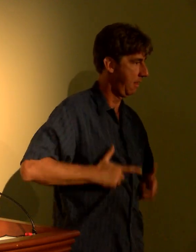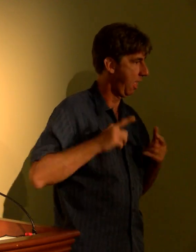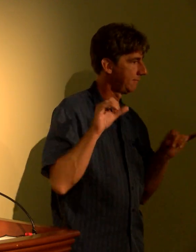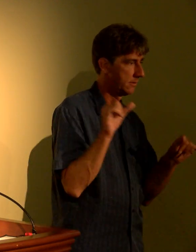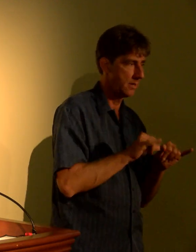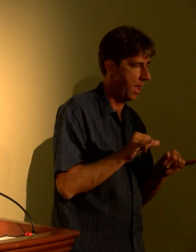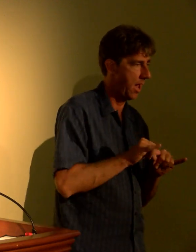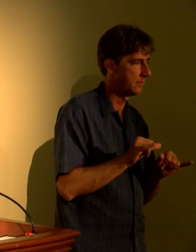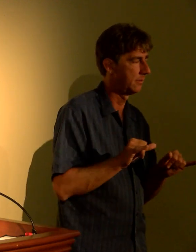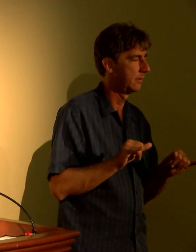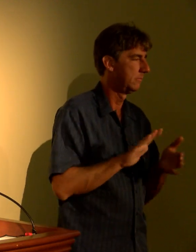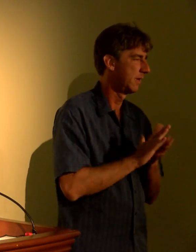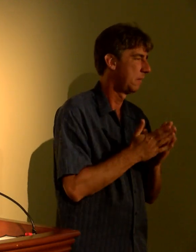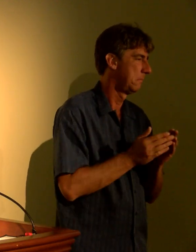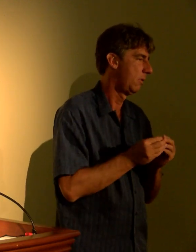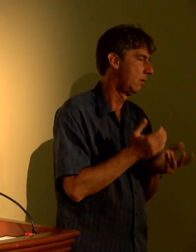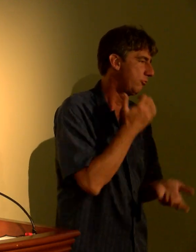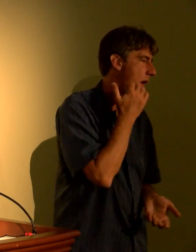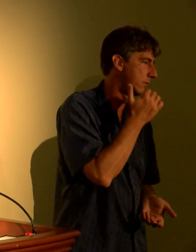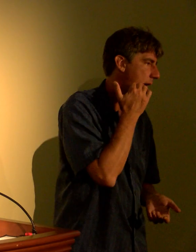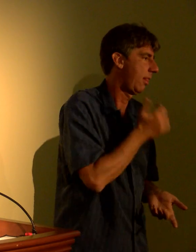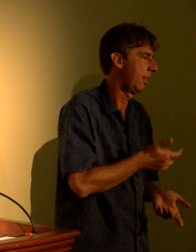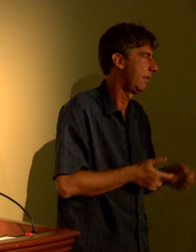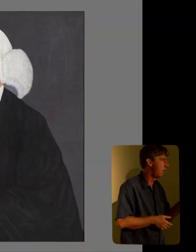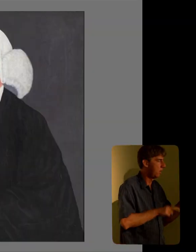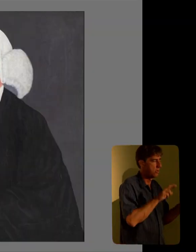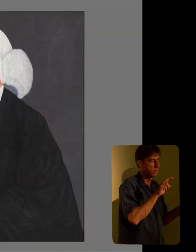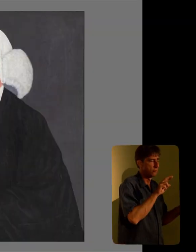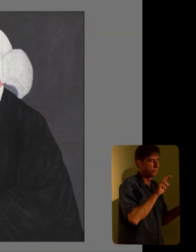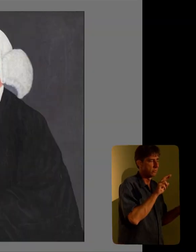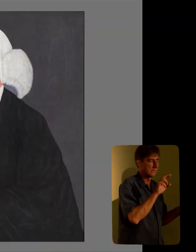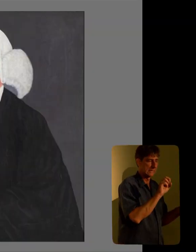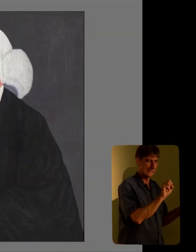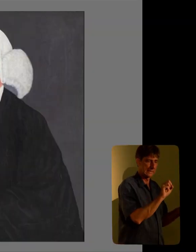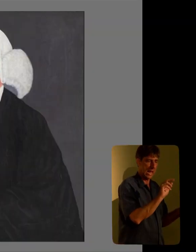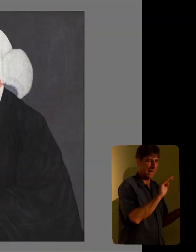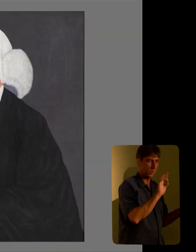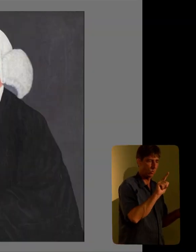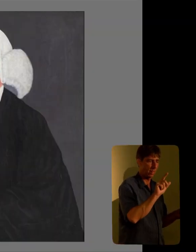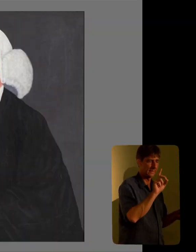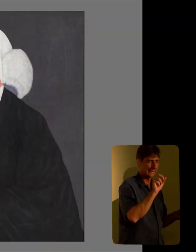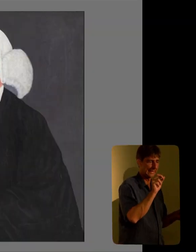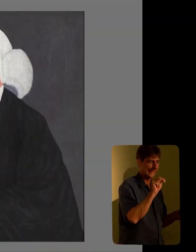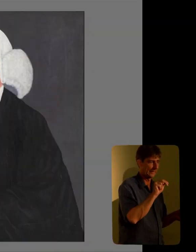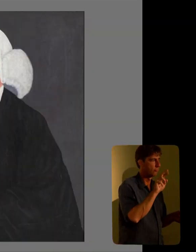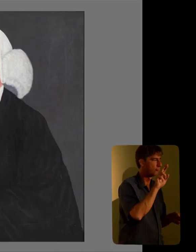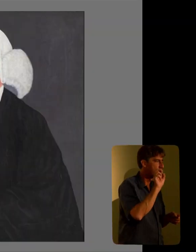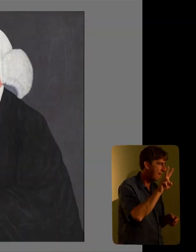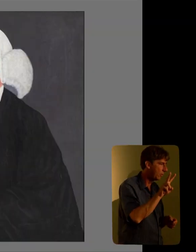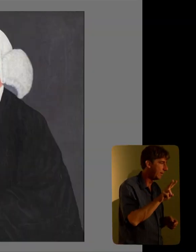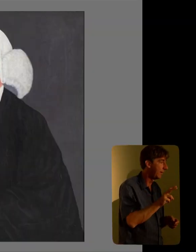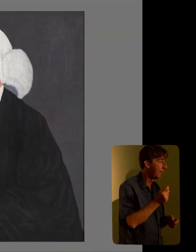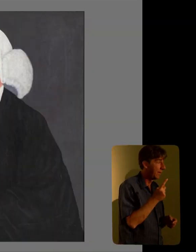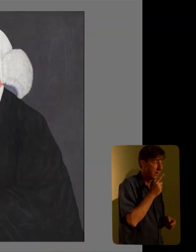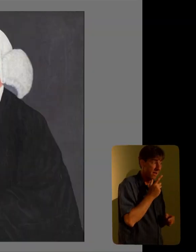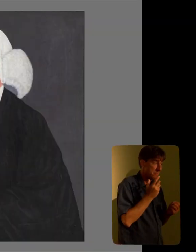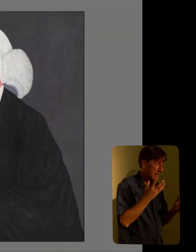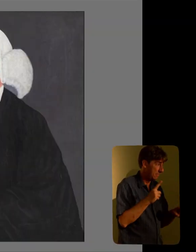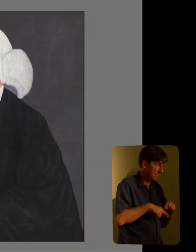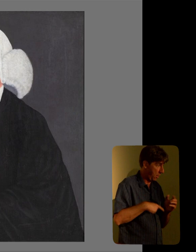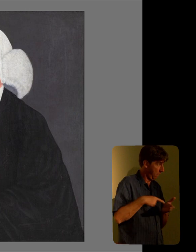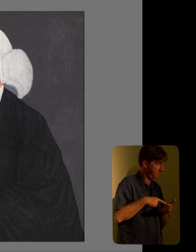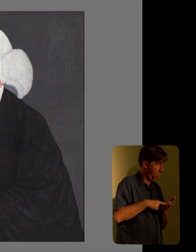becomes a little bit more practical. This is Reverend Samuel Dean. Of course, these people, not everybody can afford a full-length